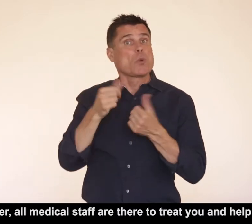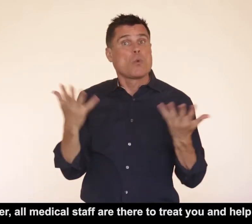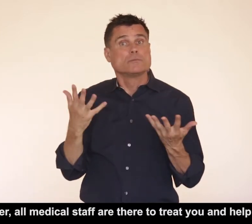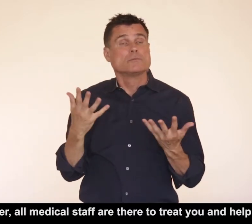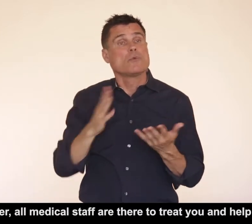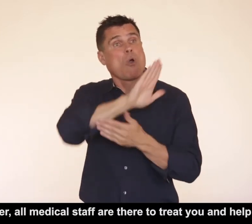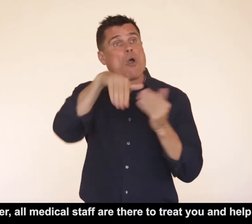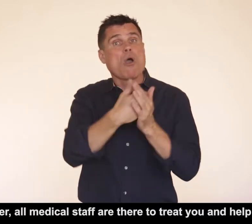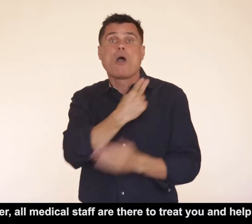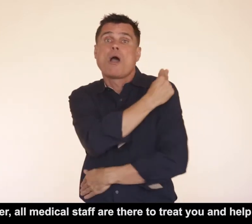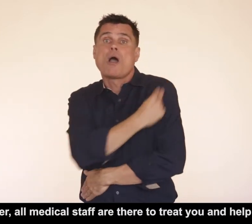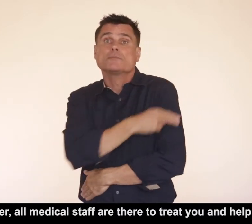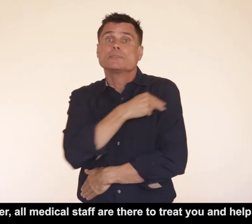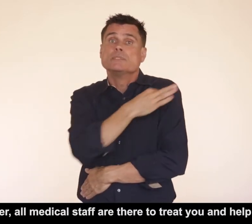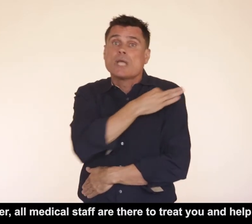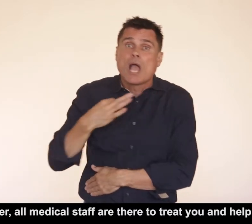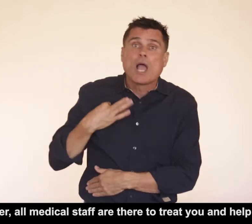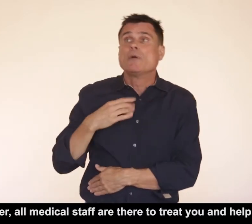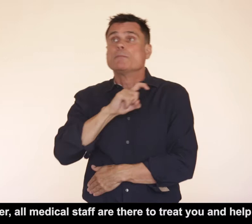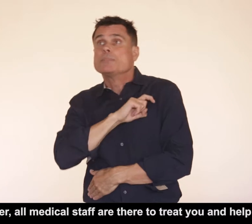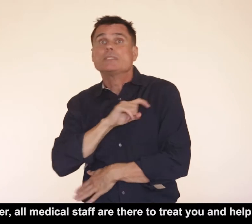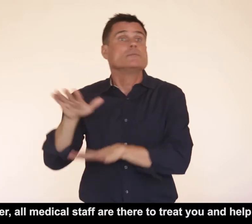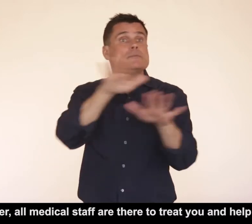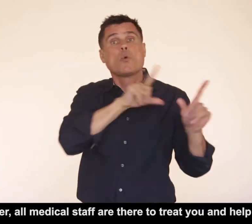Remember, all medical staff are there to treat you and help you.